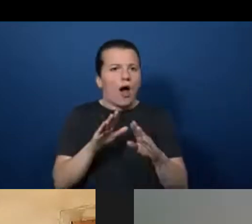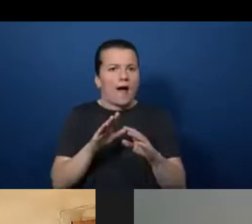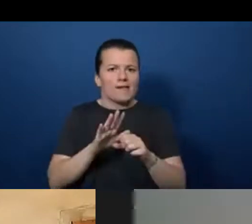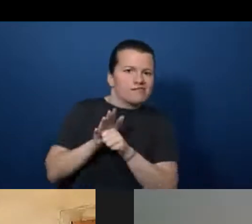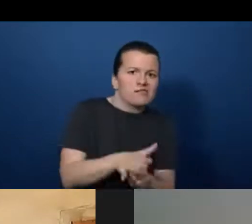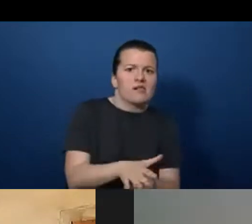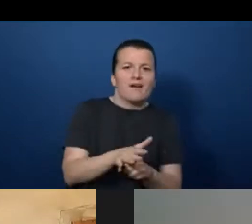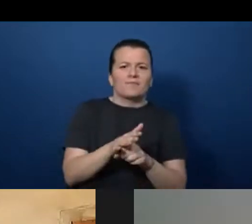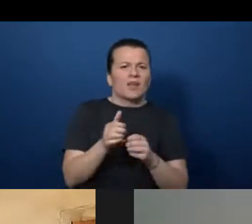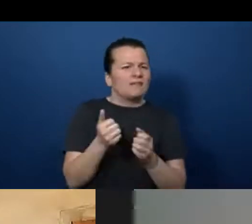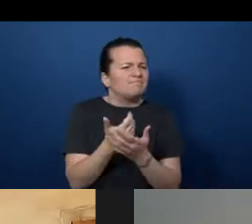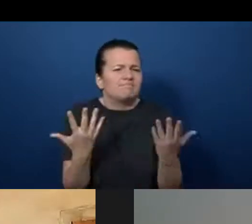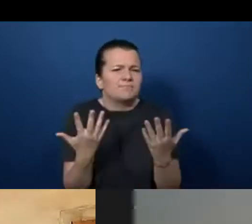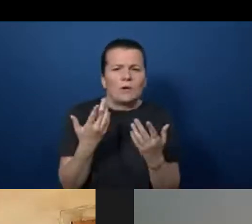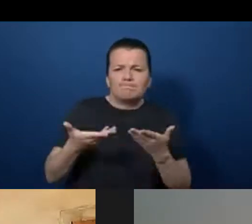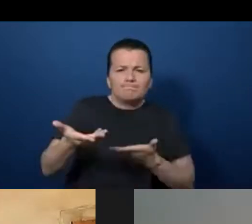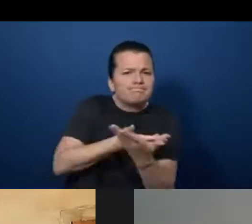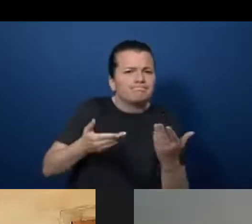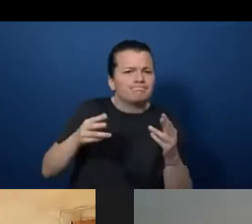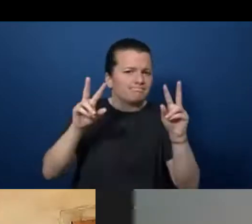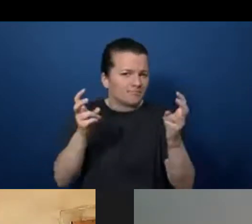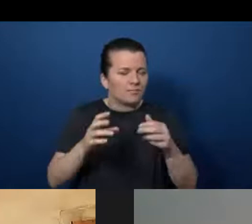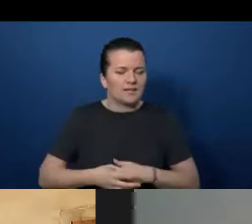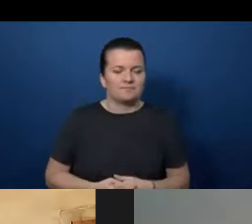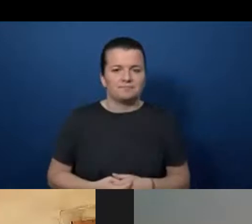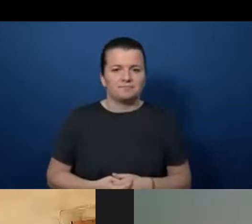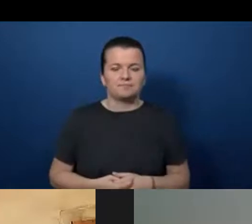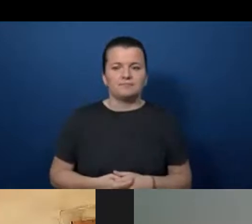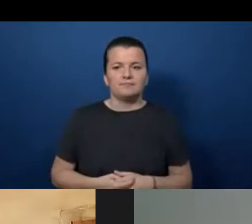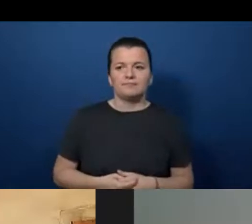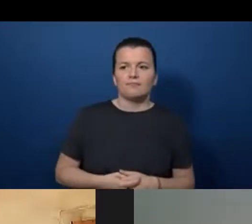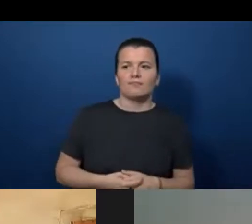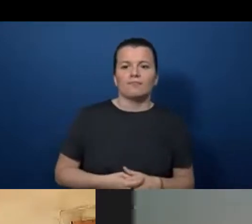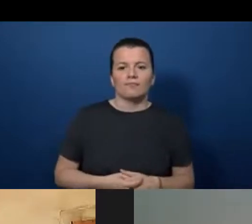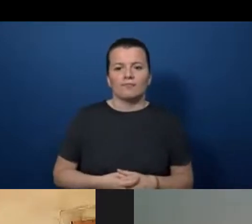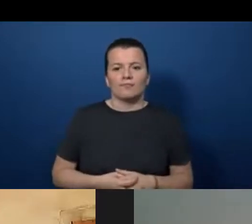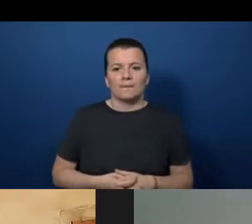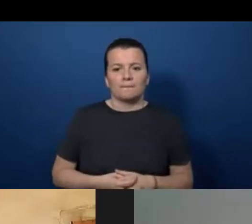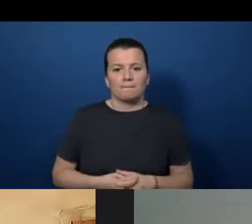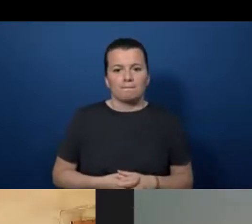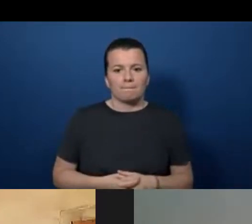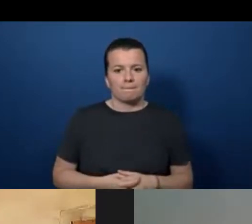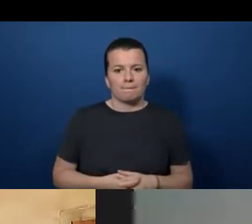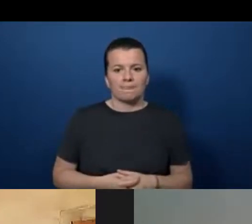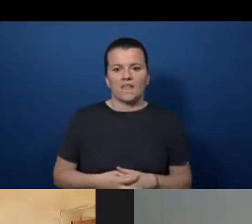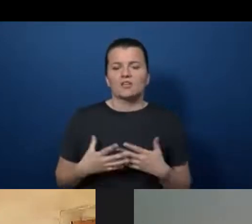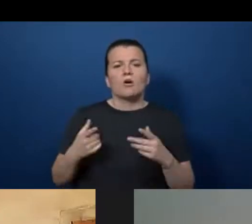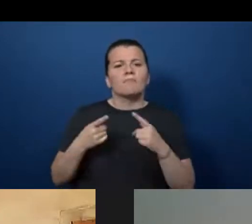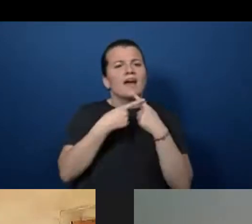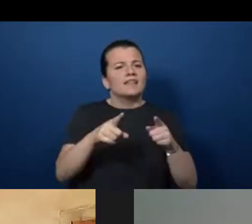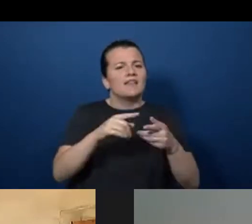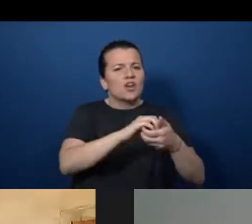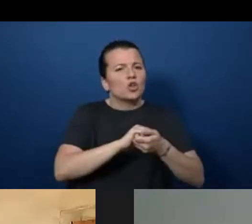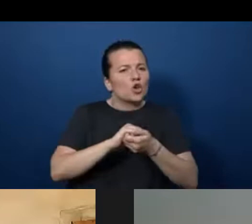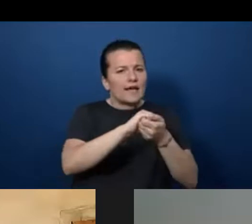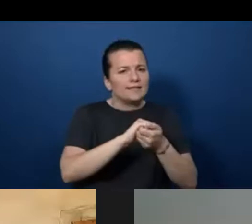on, the actual question was based on the priorities of a number of national disabled people's organisations in the Philippines.